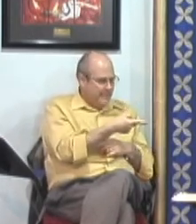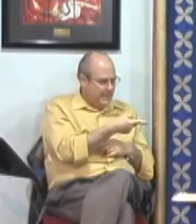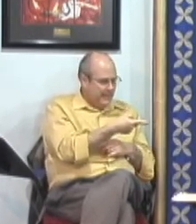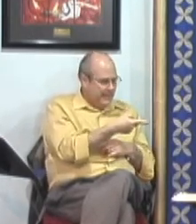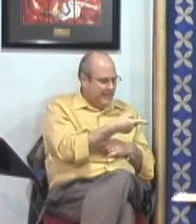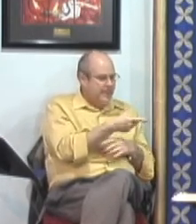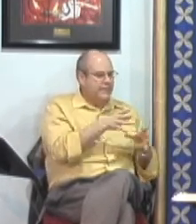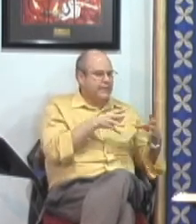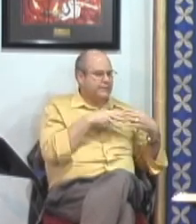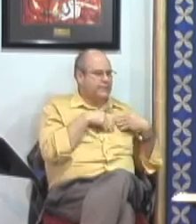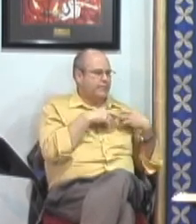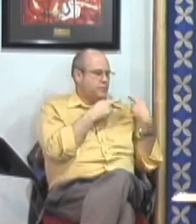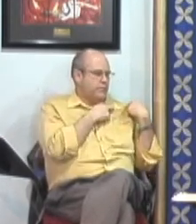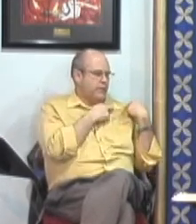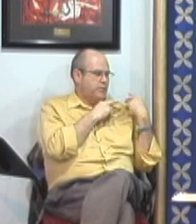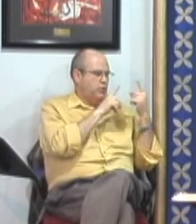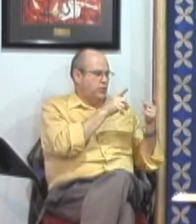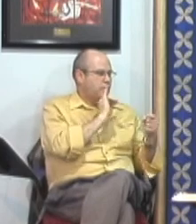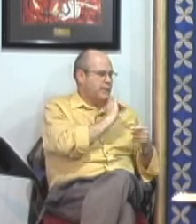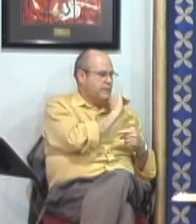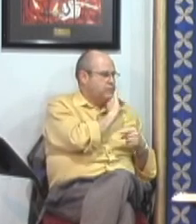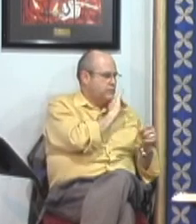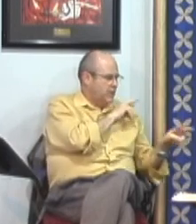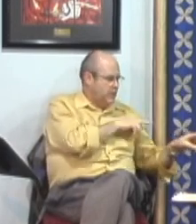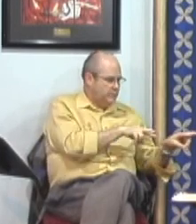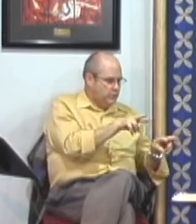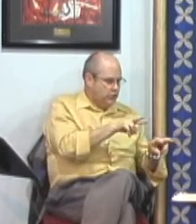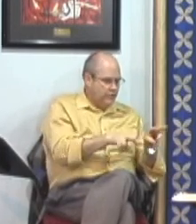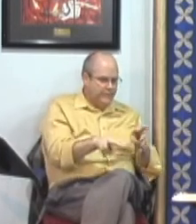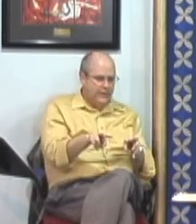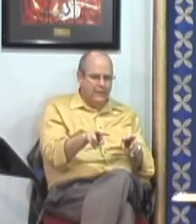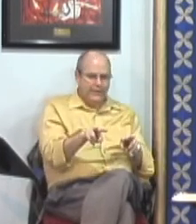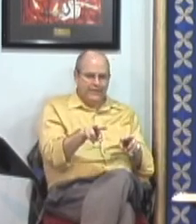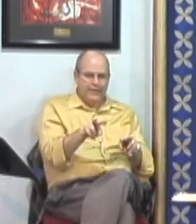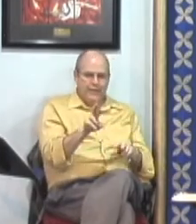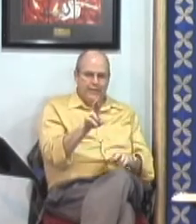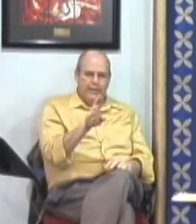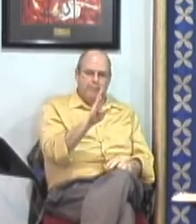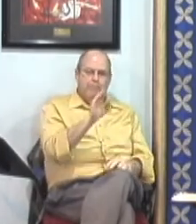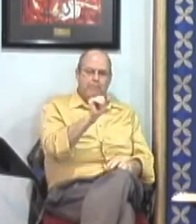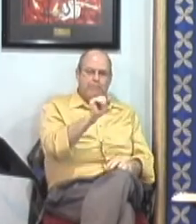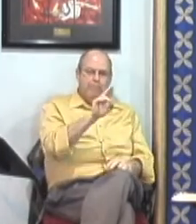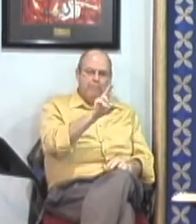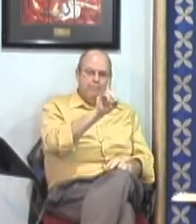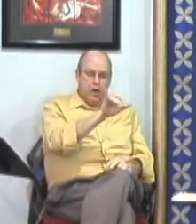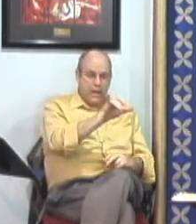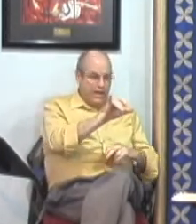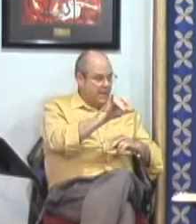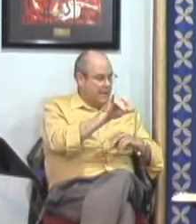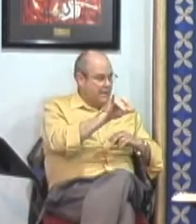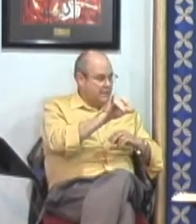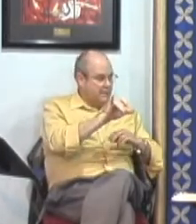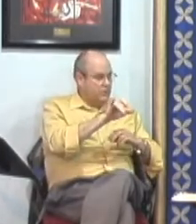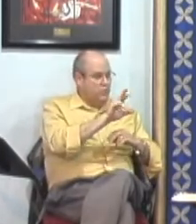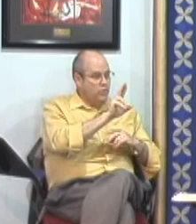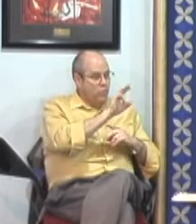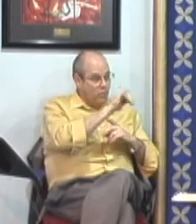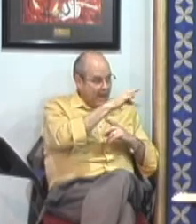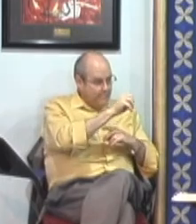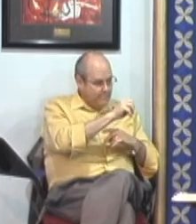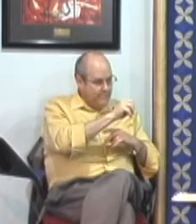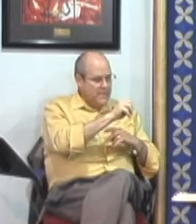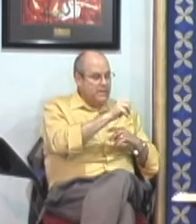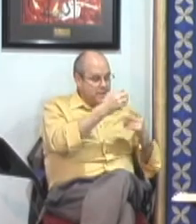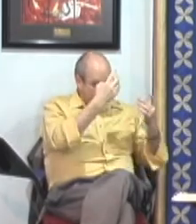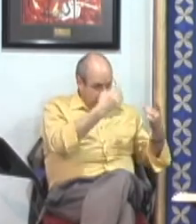taken it upon themselves to go to Israel everywhere and observe the ripening of the barley to determine when it's ripe and